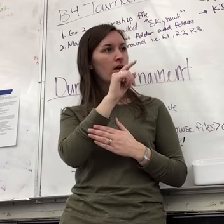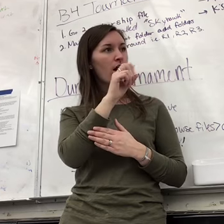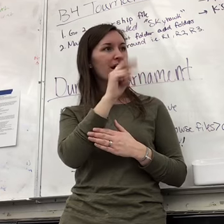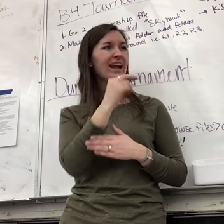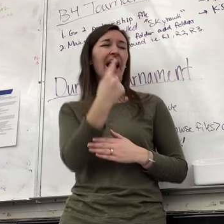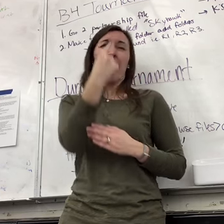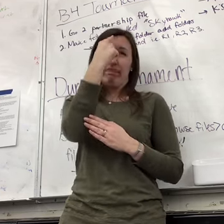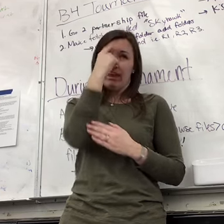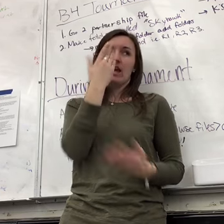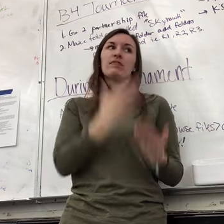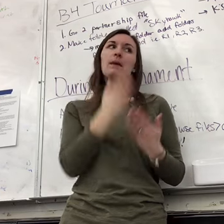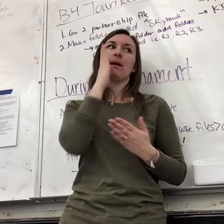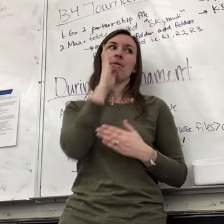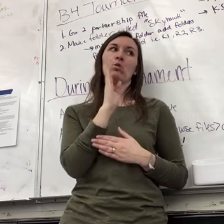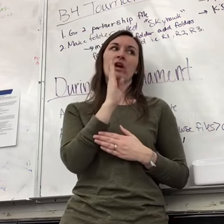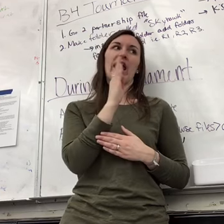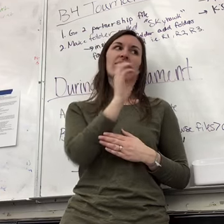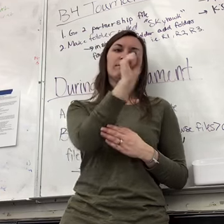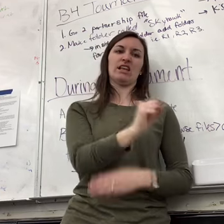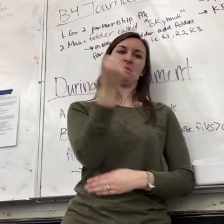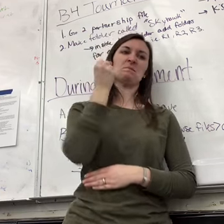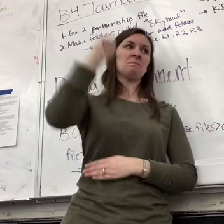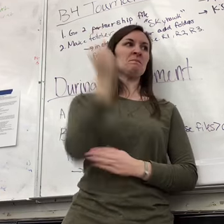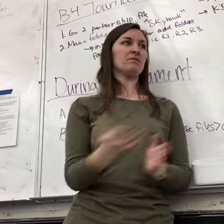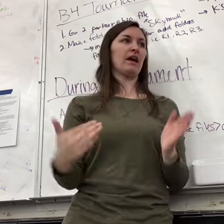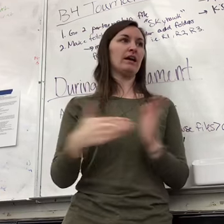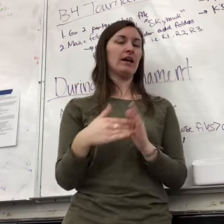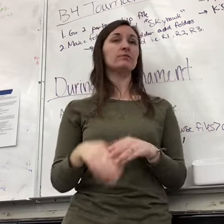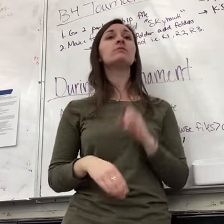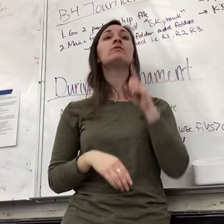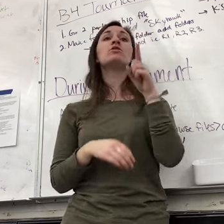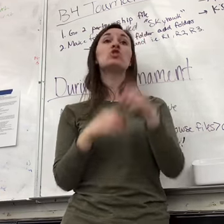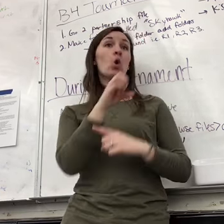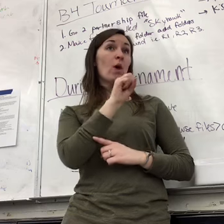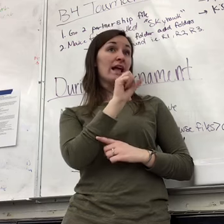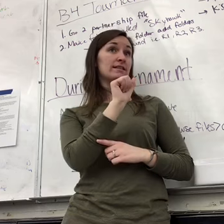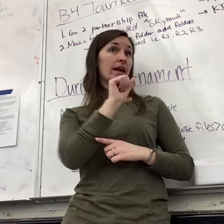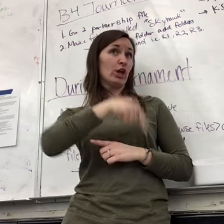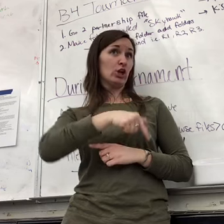Yeah. So do you say that the SAQs was going to be on the Civil War and one thing doing Reconstruction? Yes.